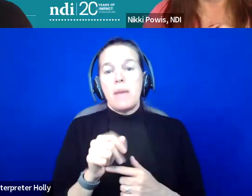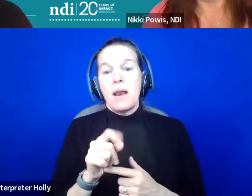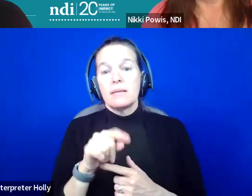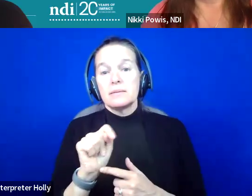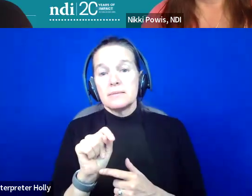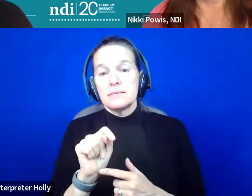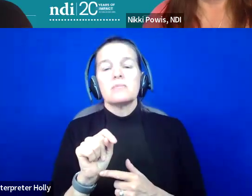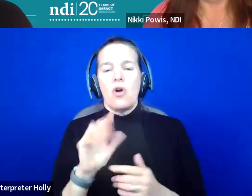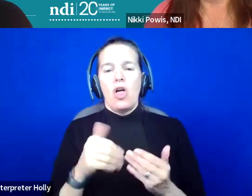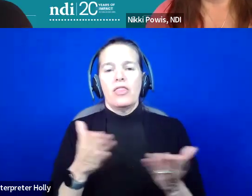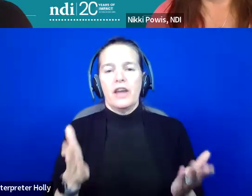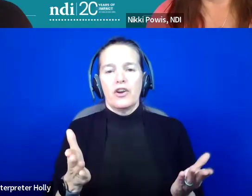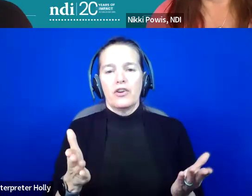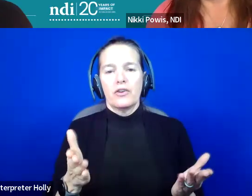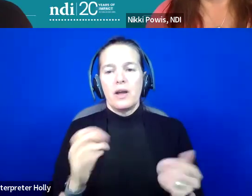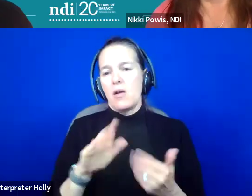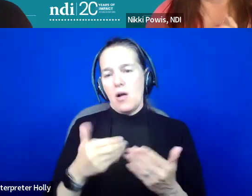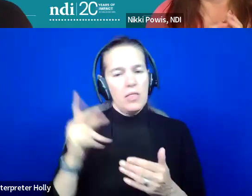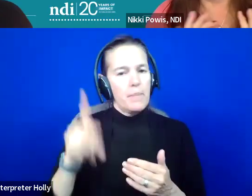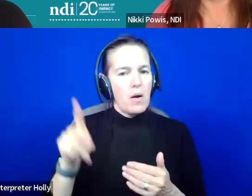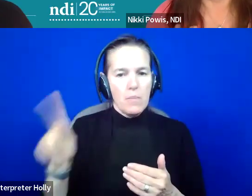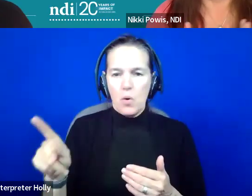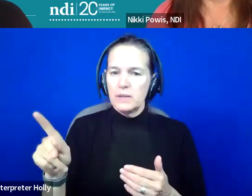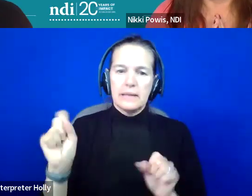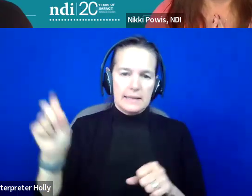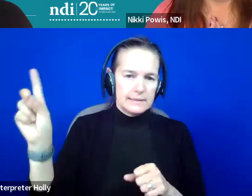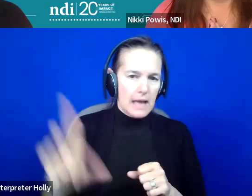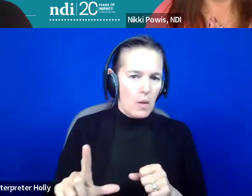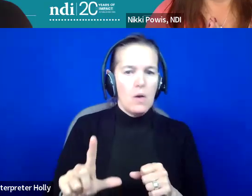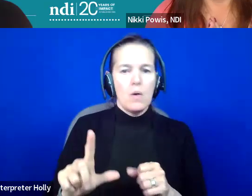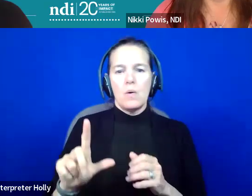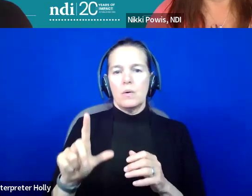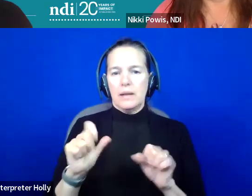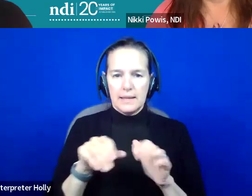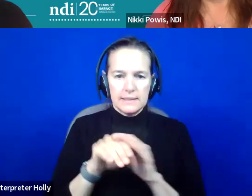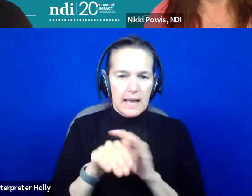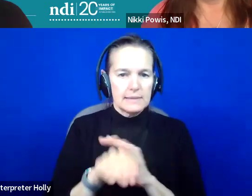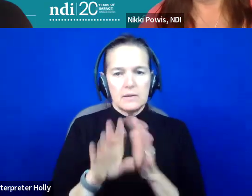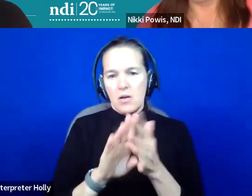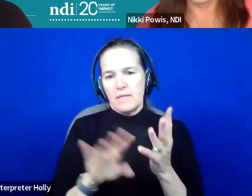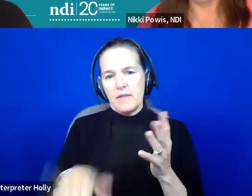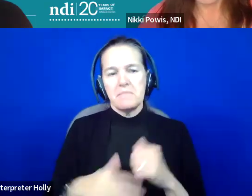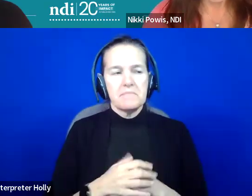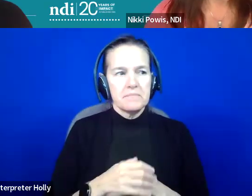well, as are all of the PowerPoints downloadable, accessible, everything for you.